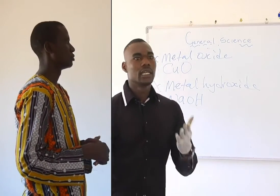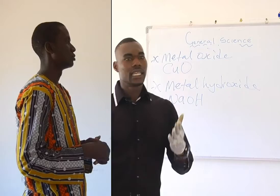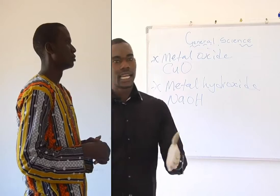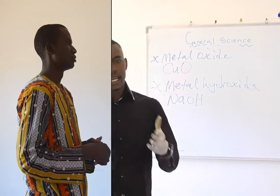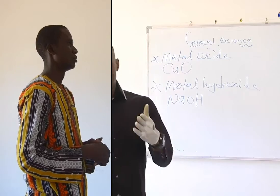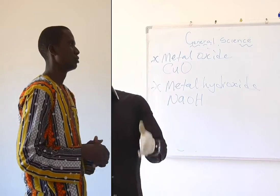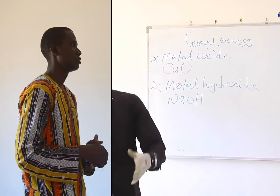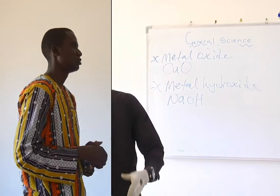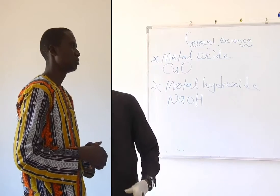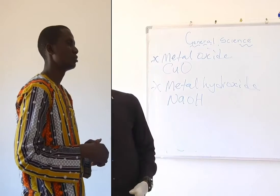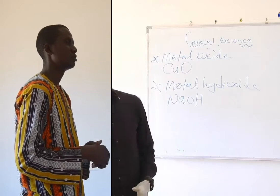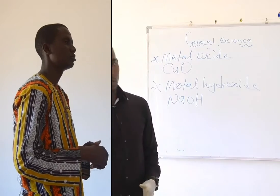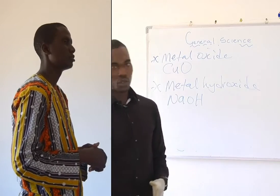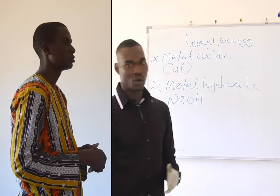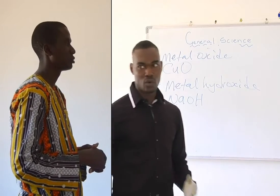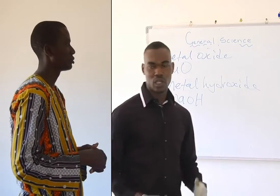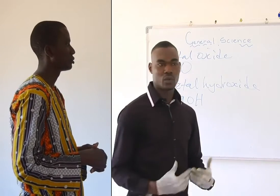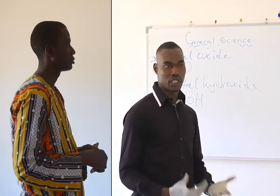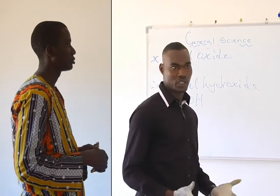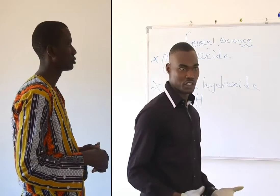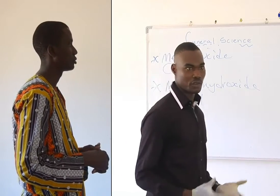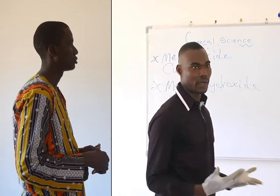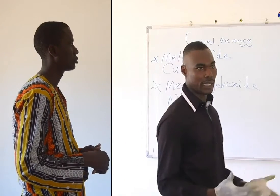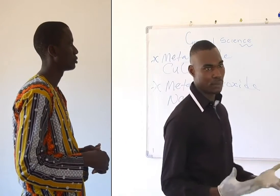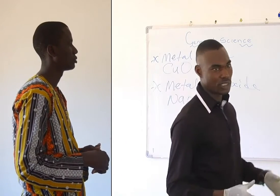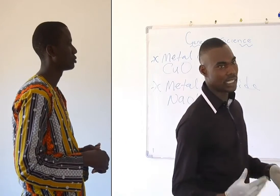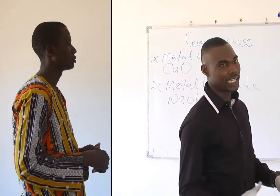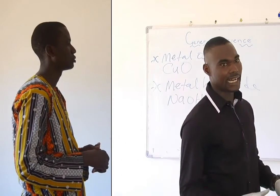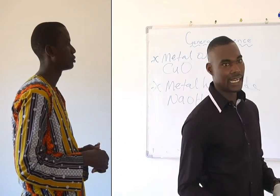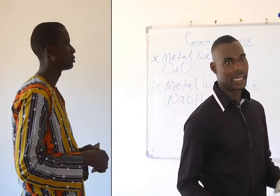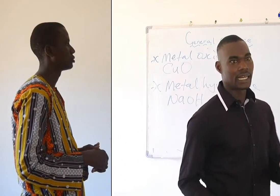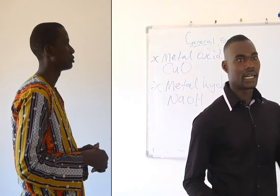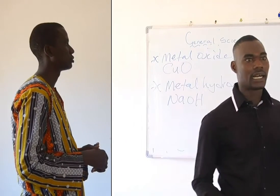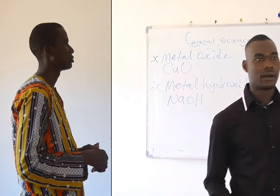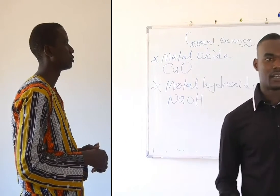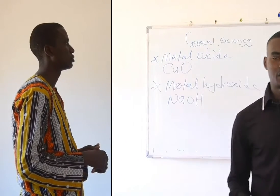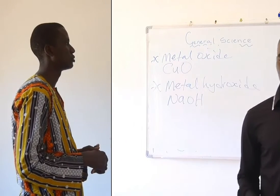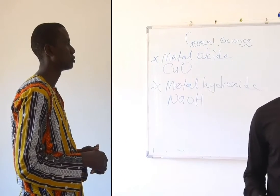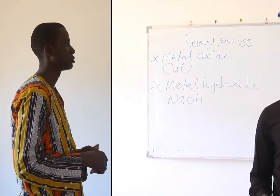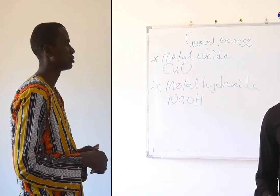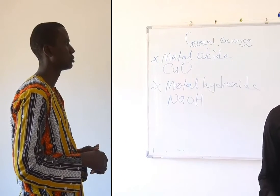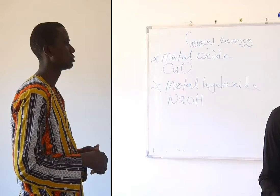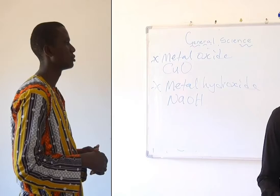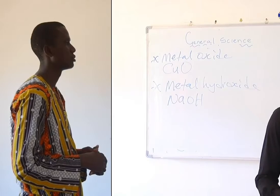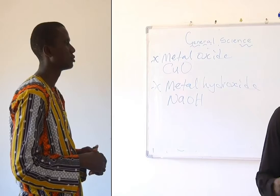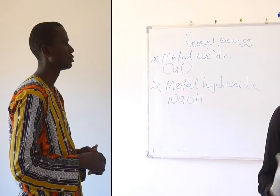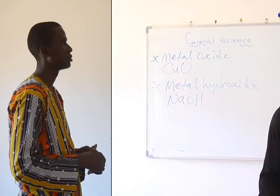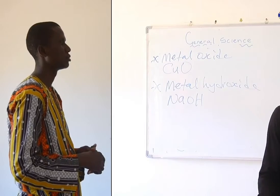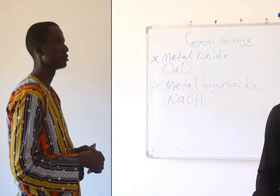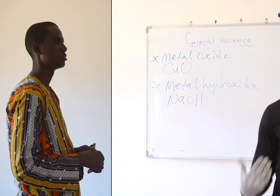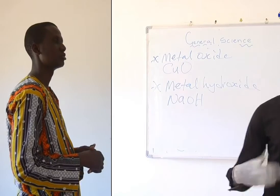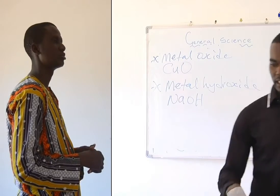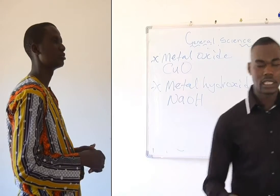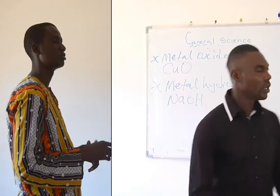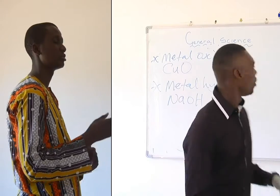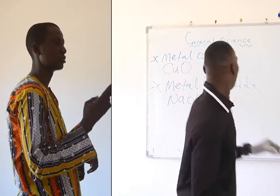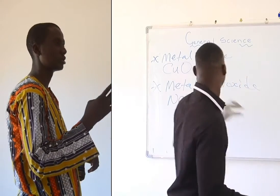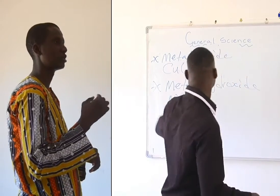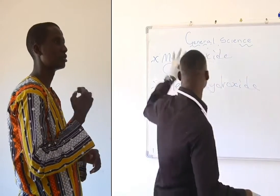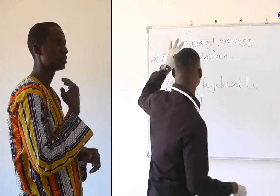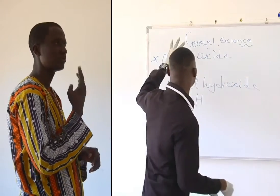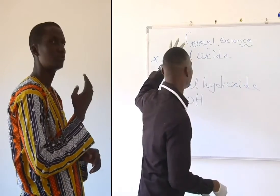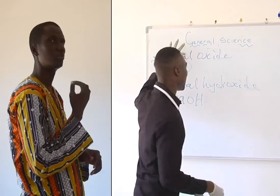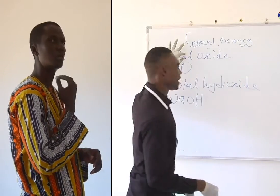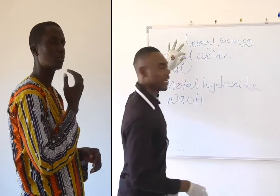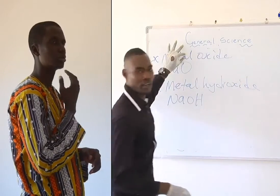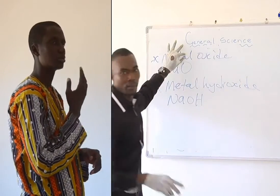Here are general equations or word equations for what happens in their neutralization reaction. That is, when